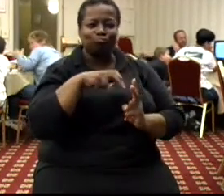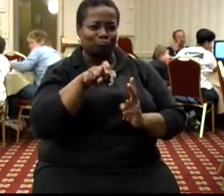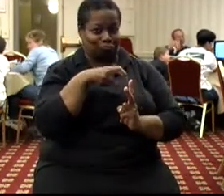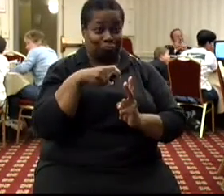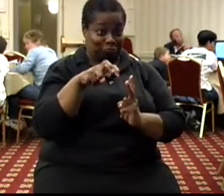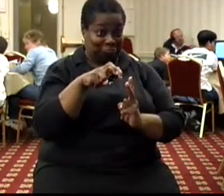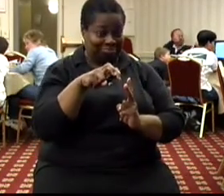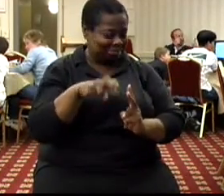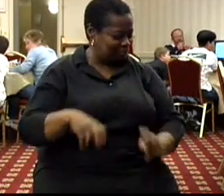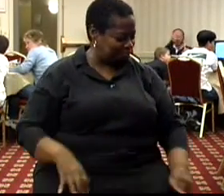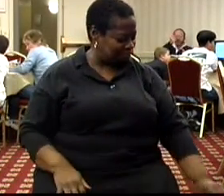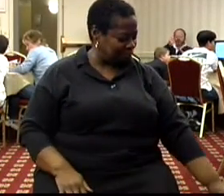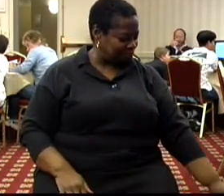between the transitions.